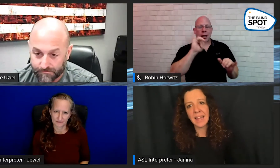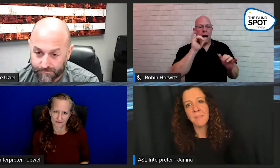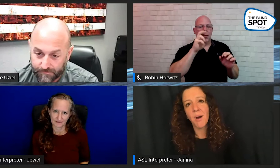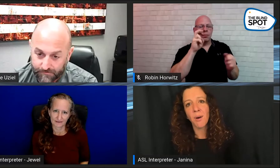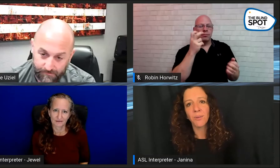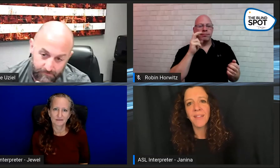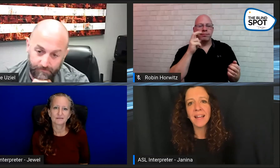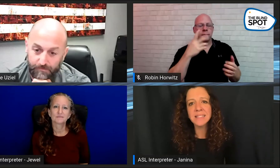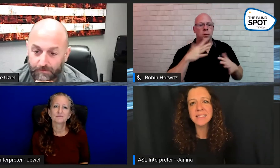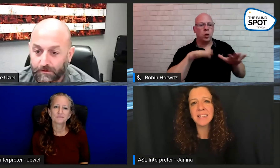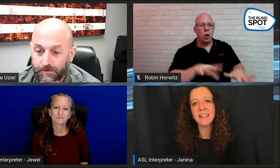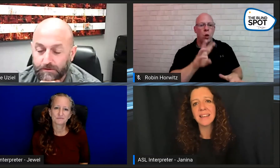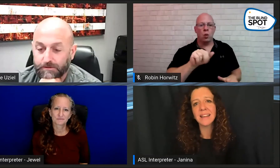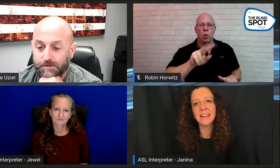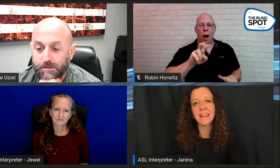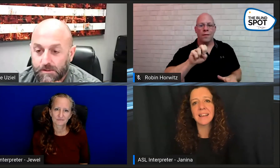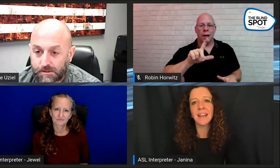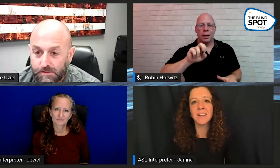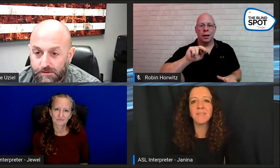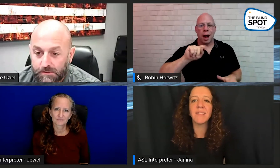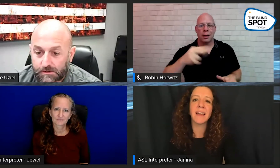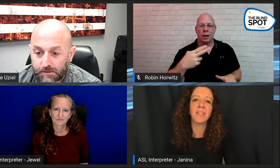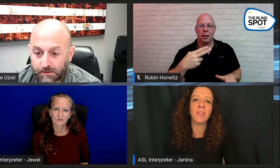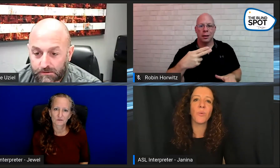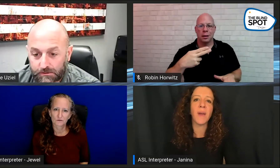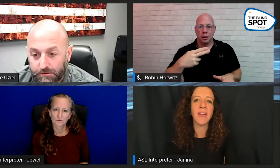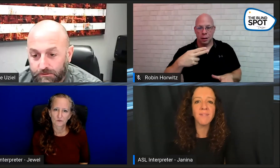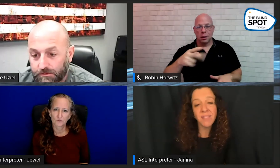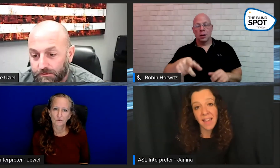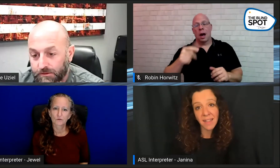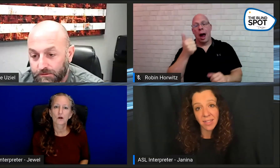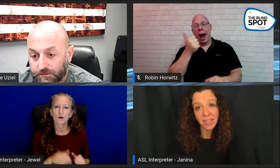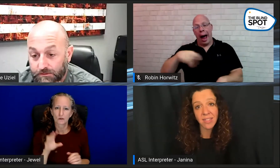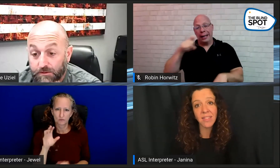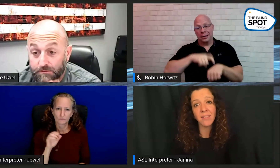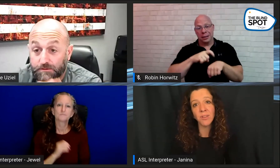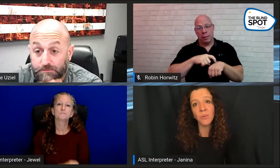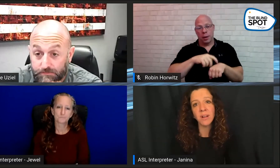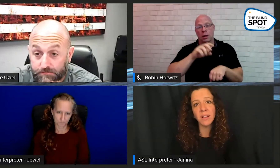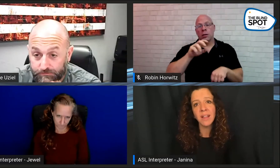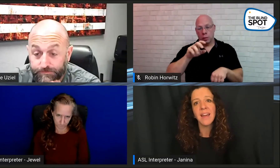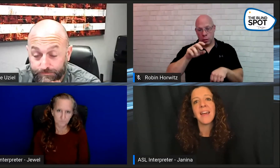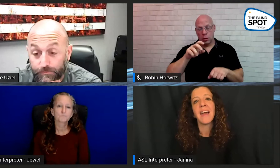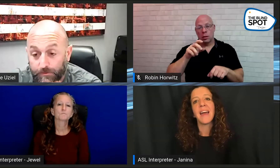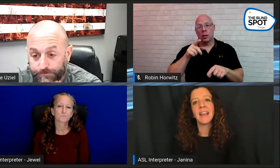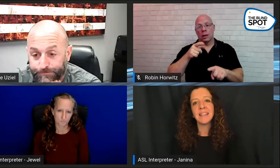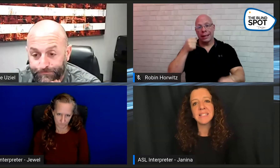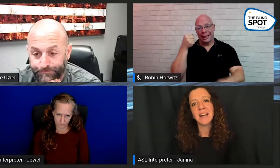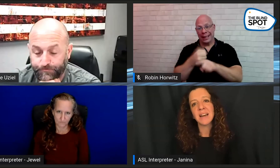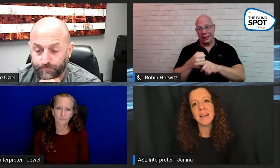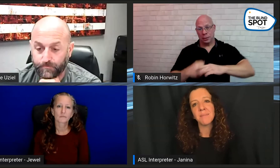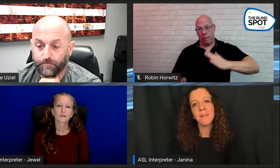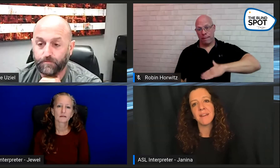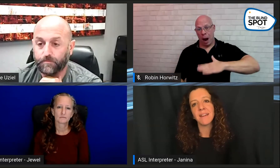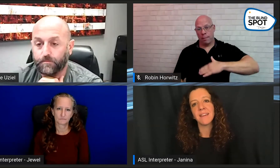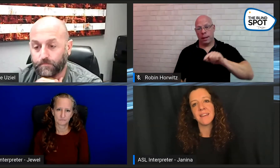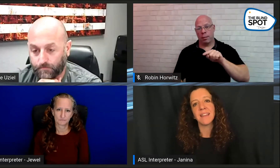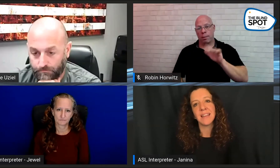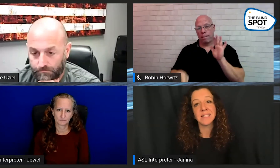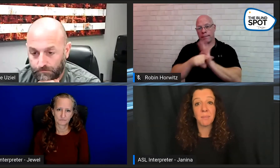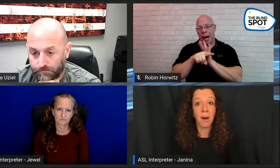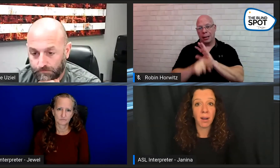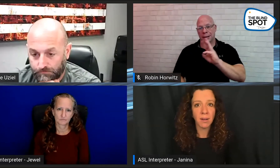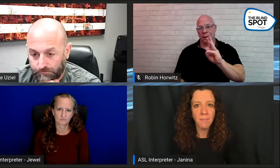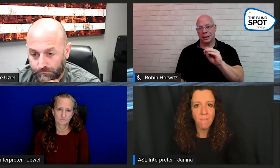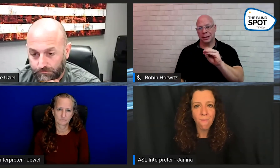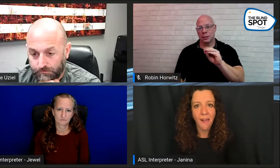Yes, NAMO. That's kind of like the wavelength, if you will. Anytime it